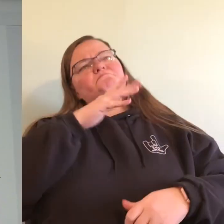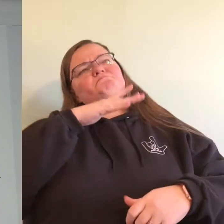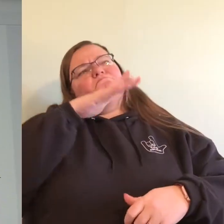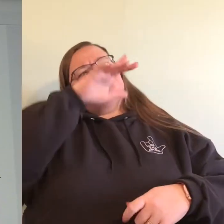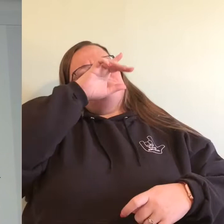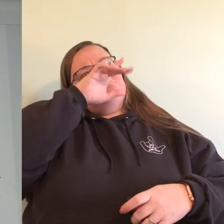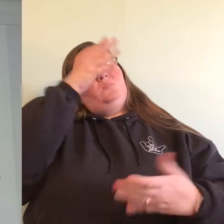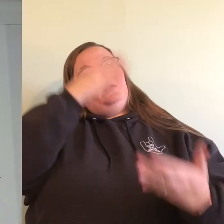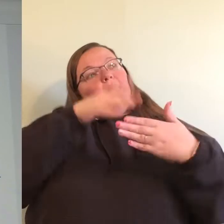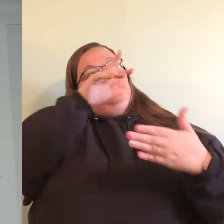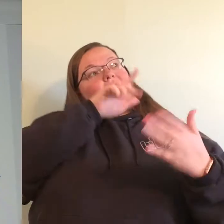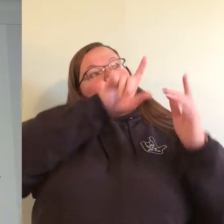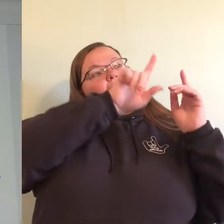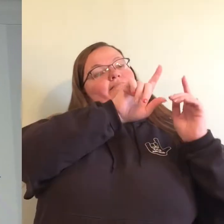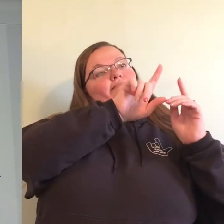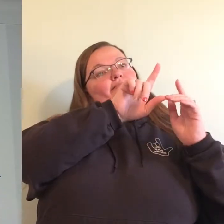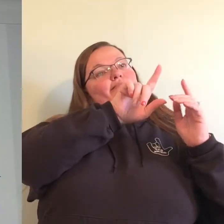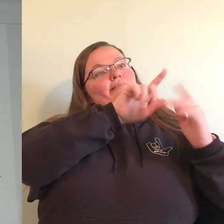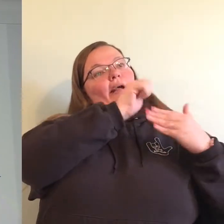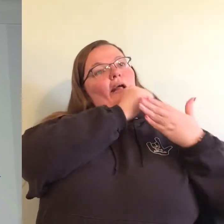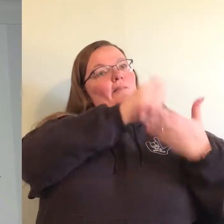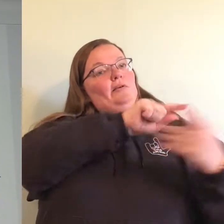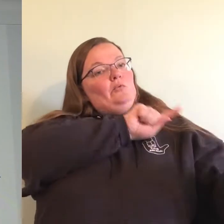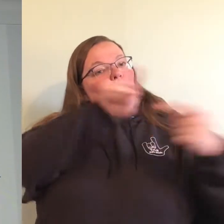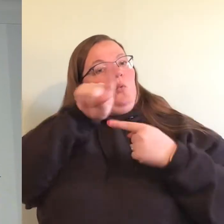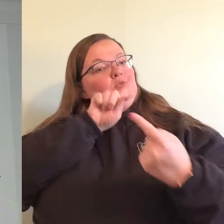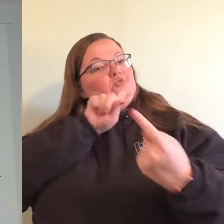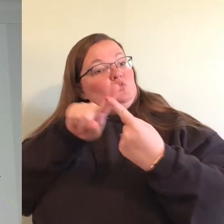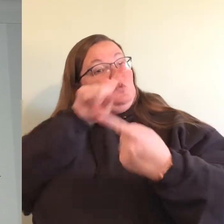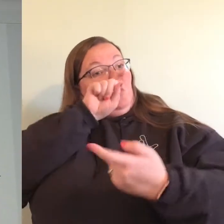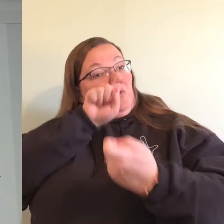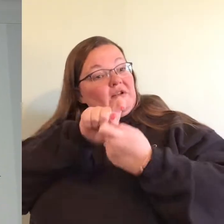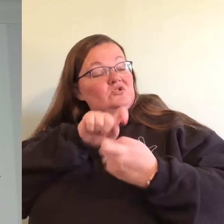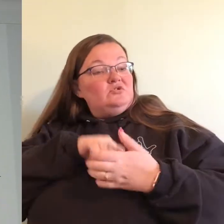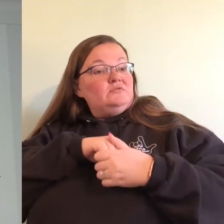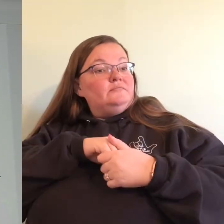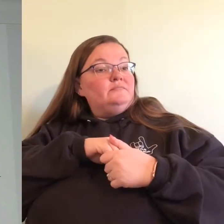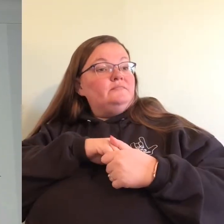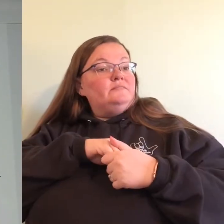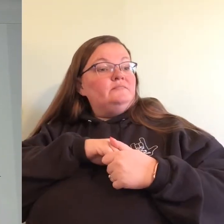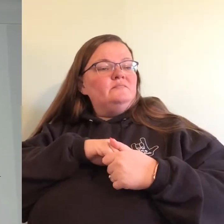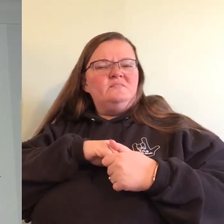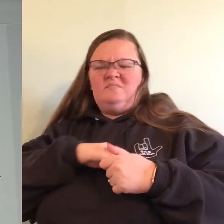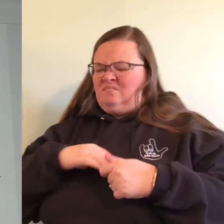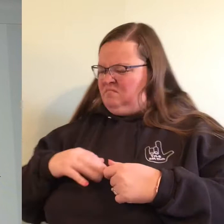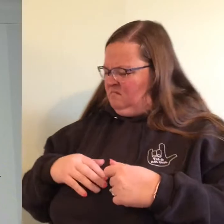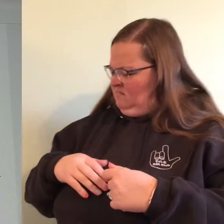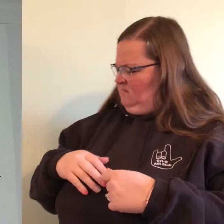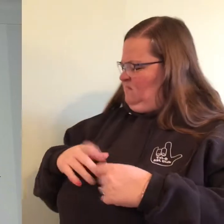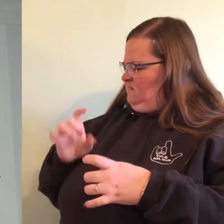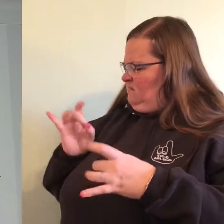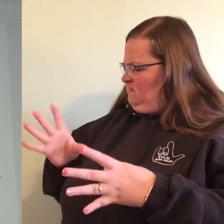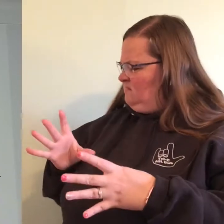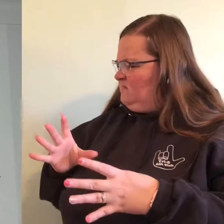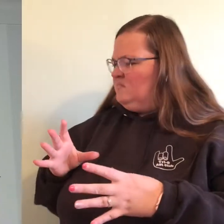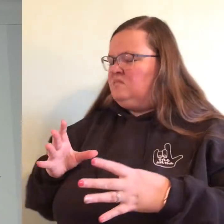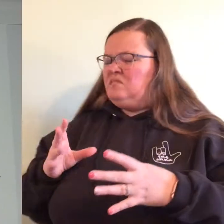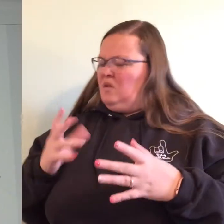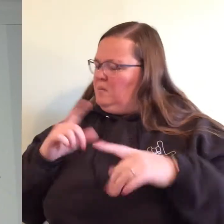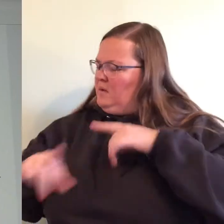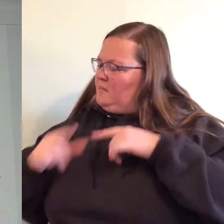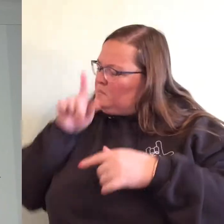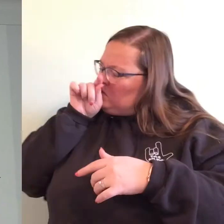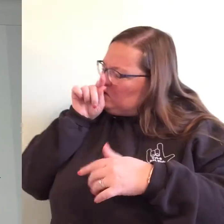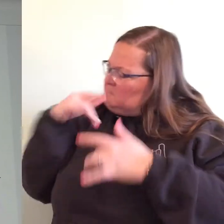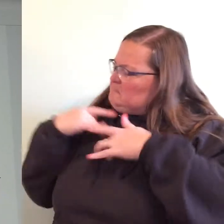Why shouldn't it be leading us into a trap?" "That's a nasty idea. Still, a robin, they're good birds in all the